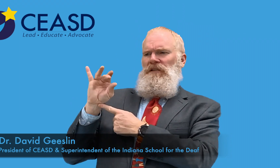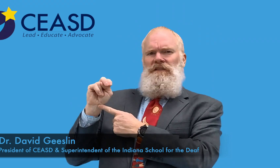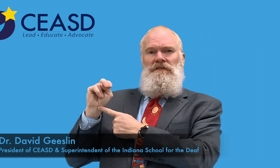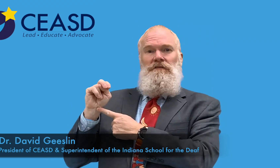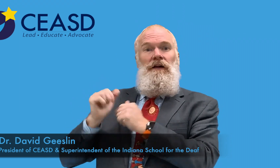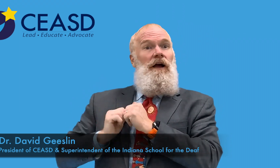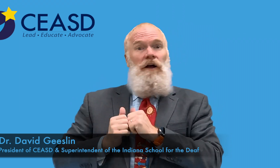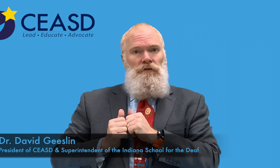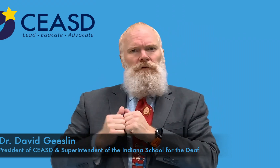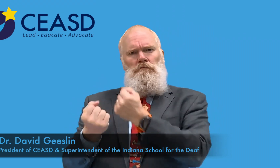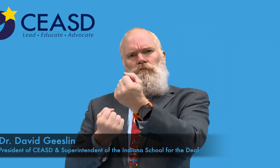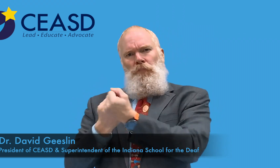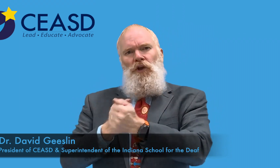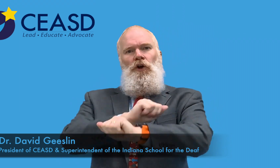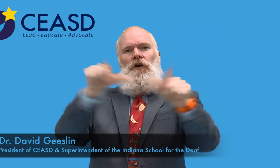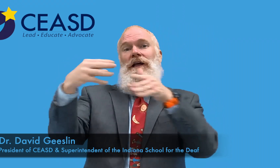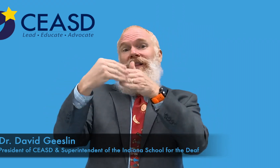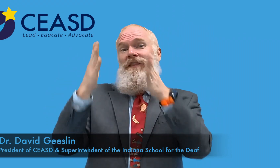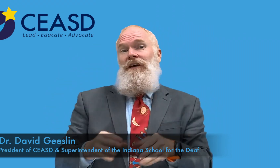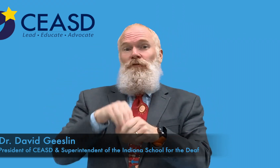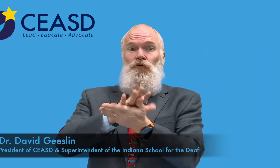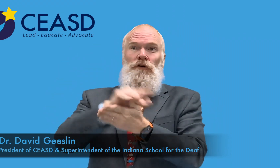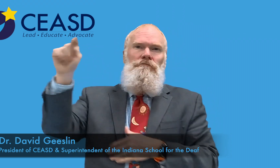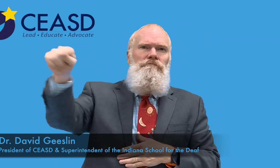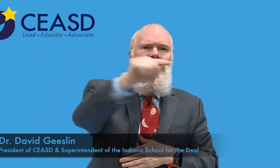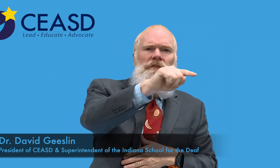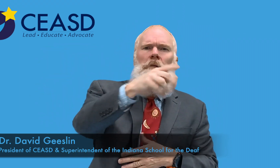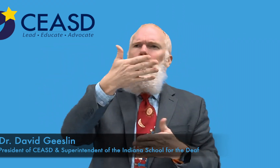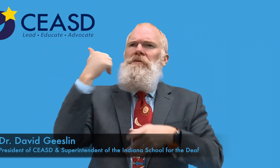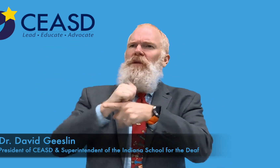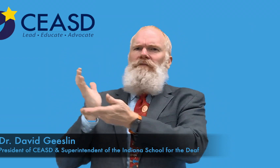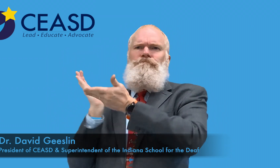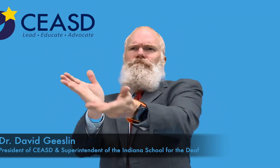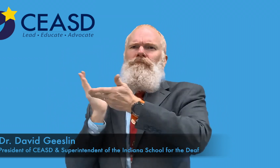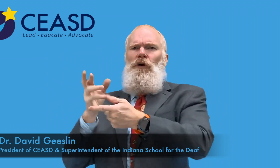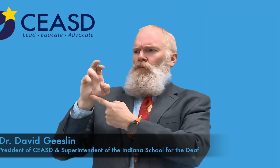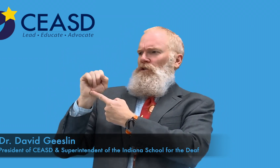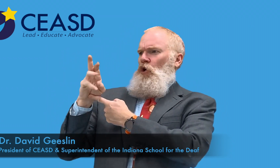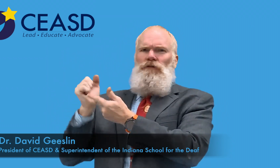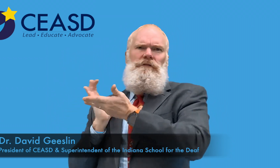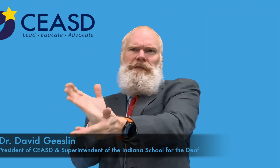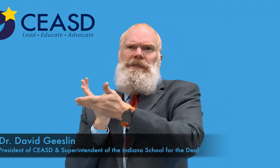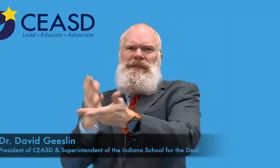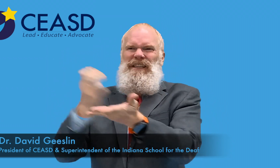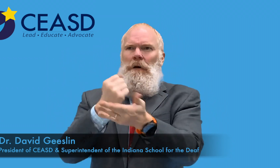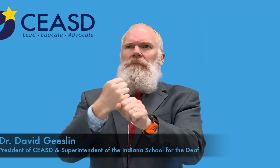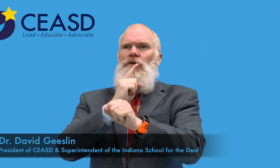thrive. CEASD believes that this is made possible by supporting leaders across the nation by developing best practices and